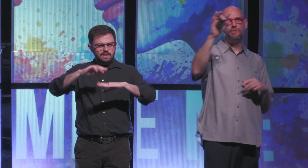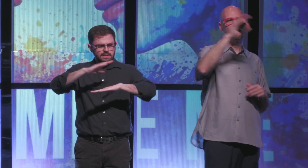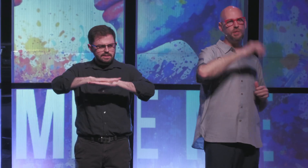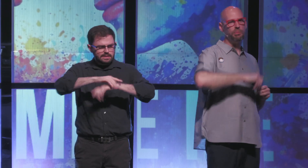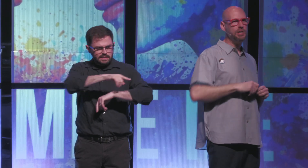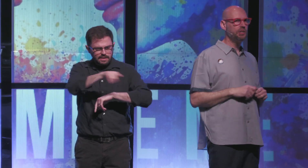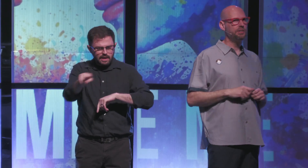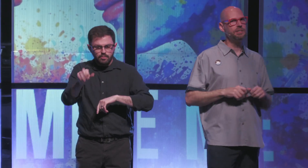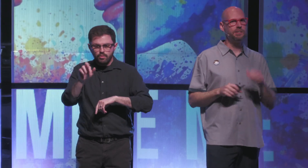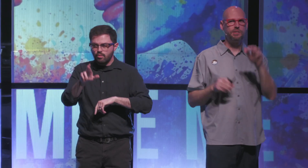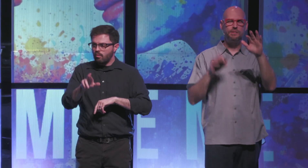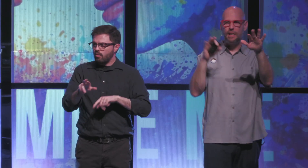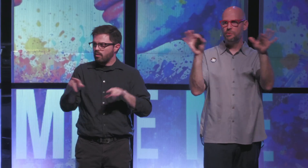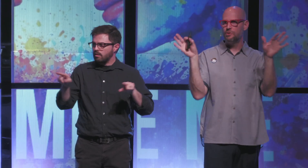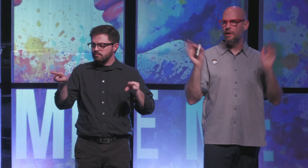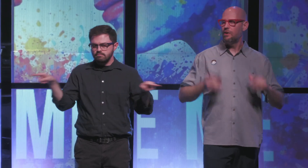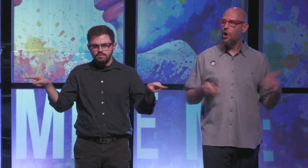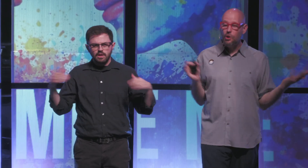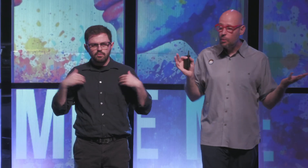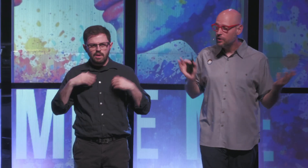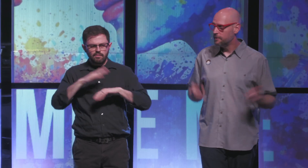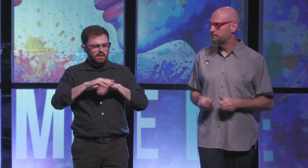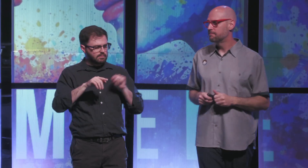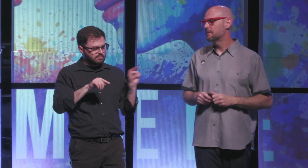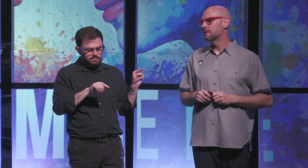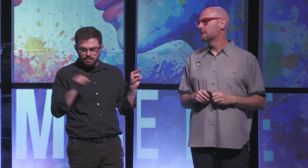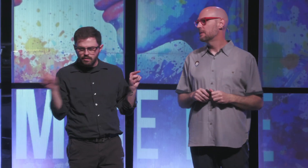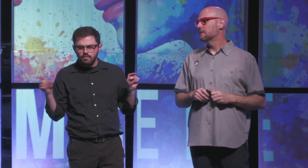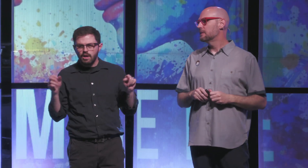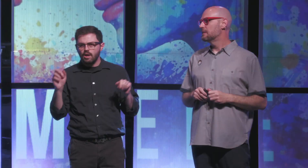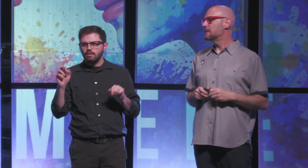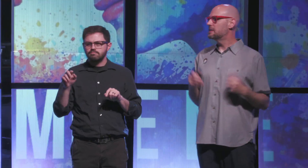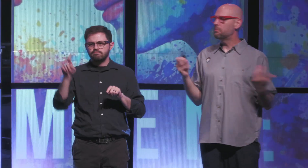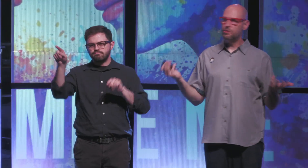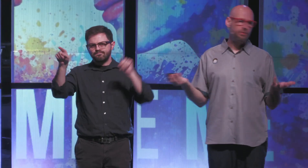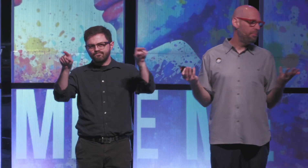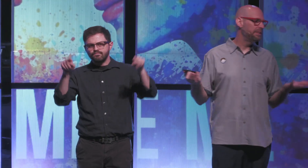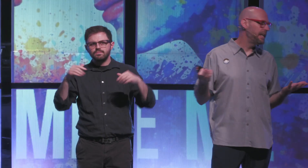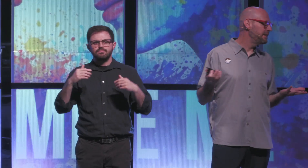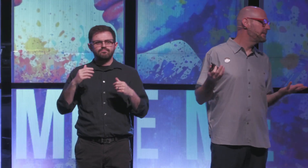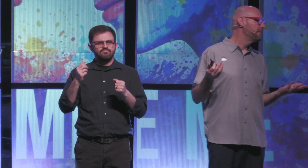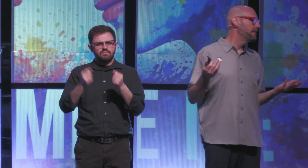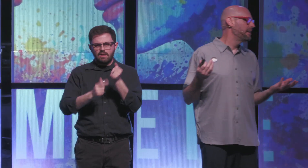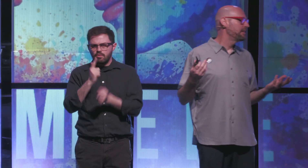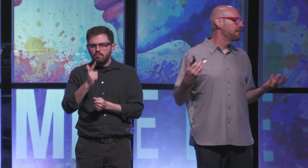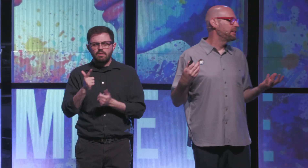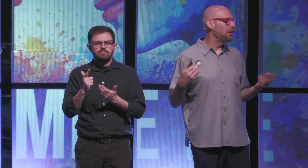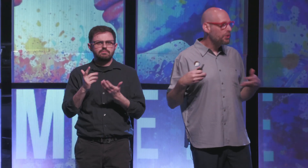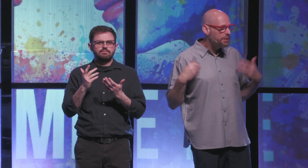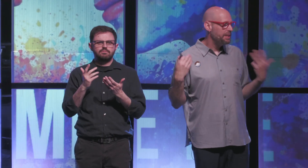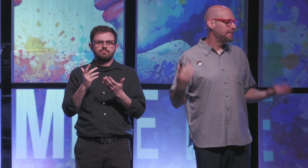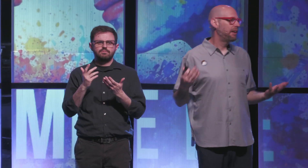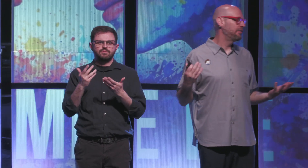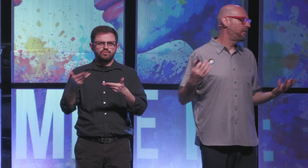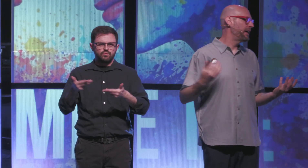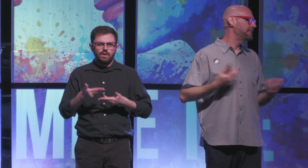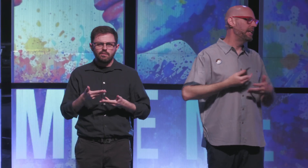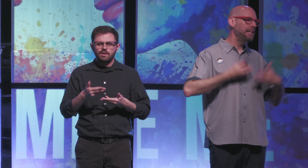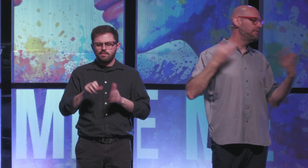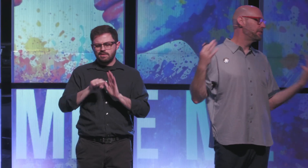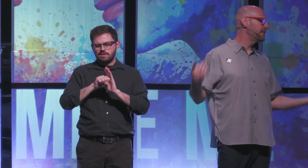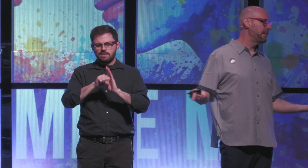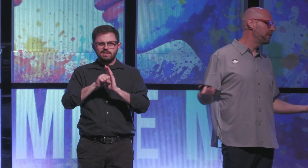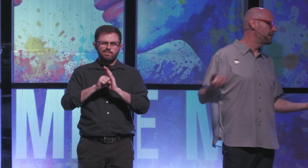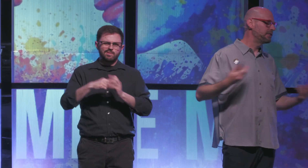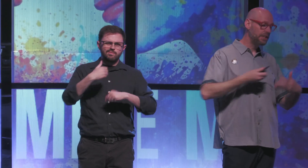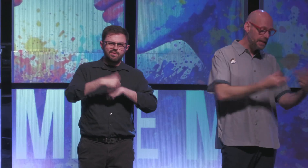sides or if you're in the bleachers, there's tables around. All are welcome. These symbols represent the ultimate sacrifice that